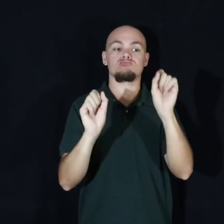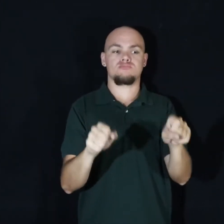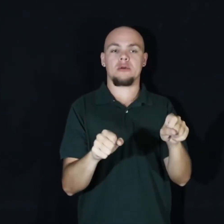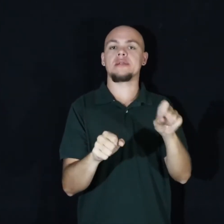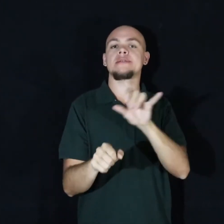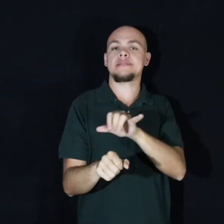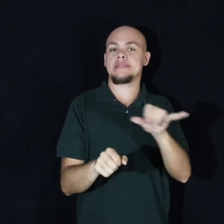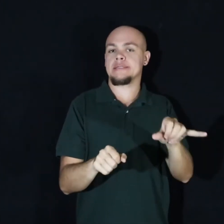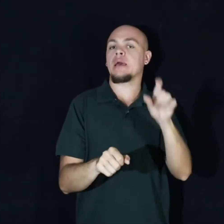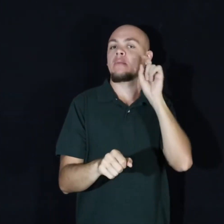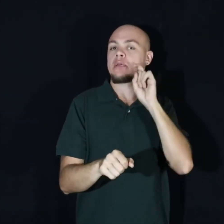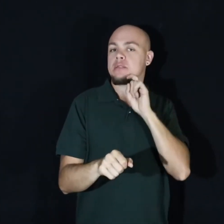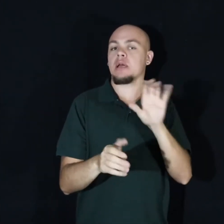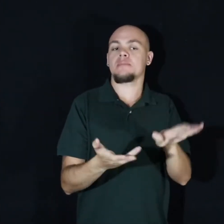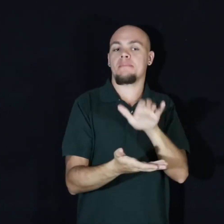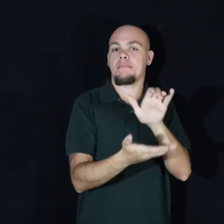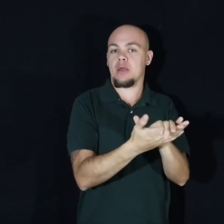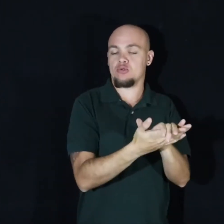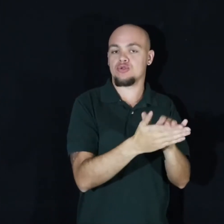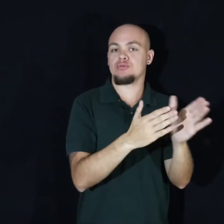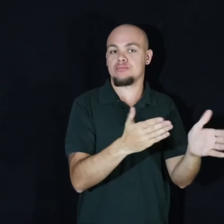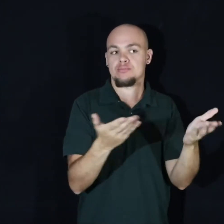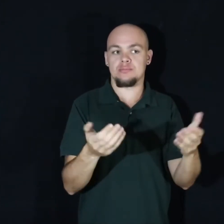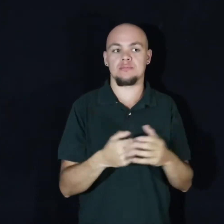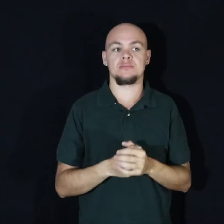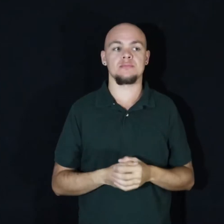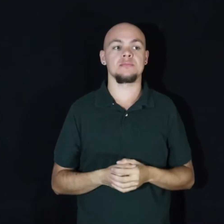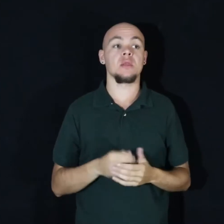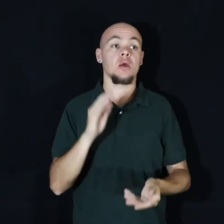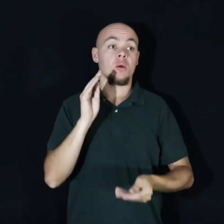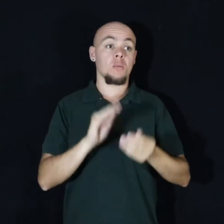you can join that will allow you to do this.